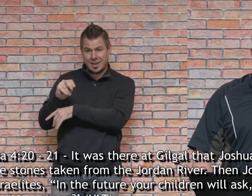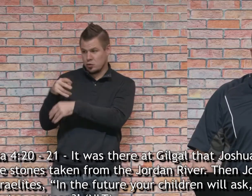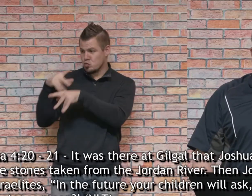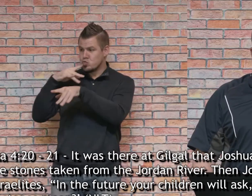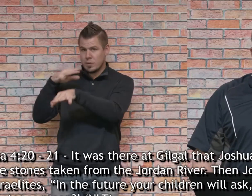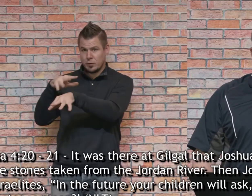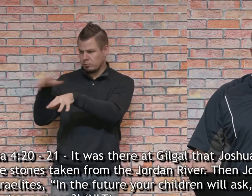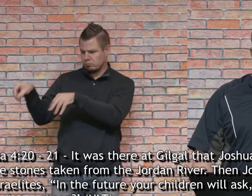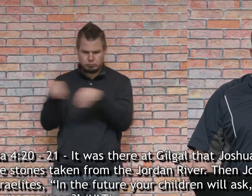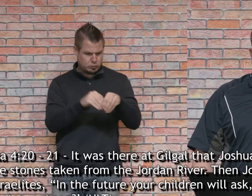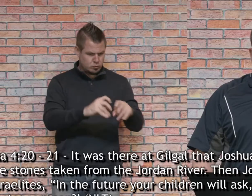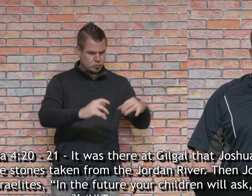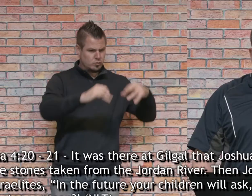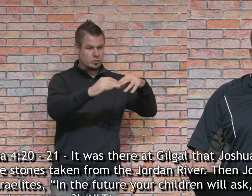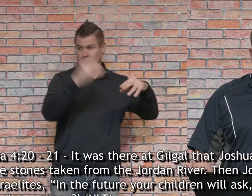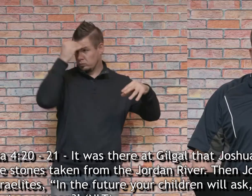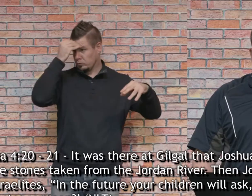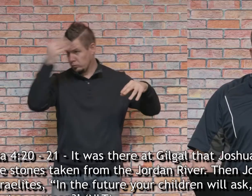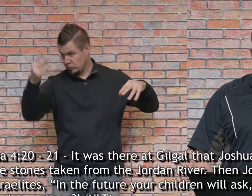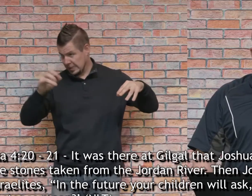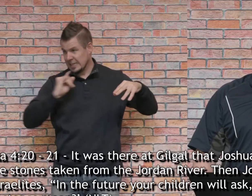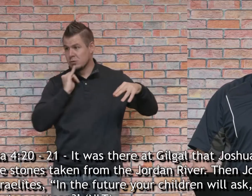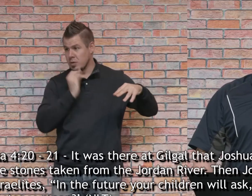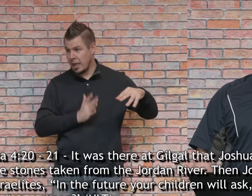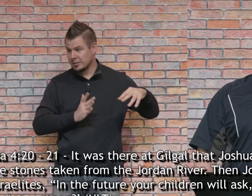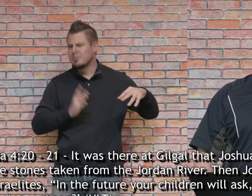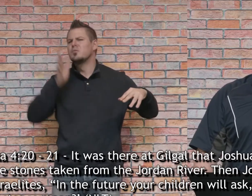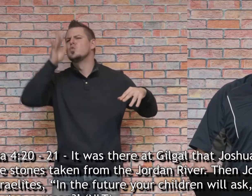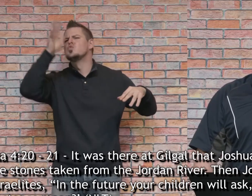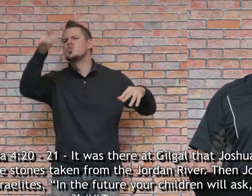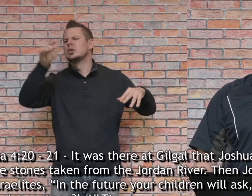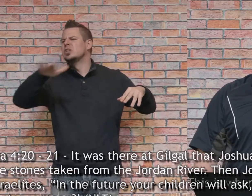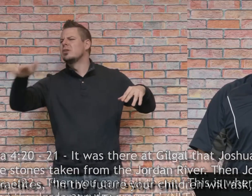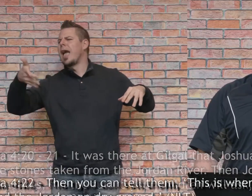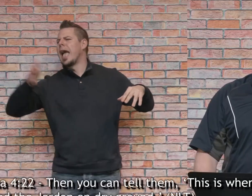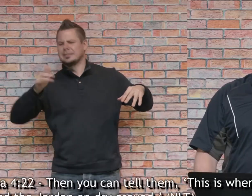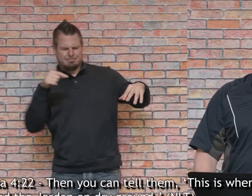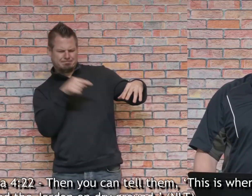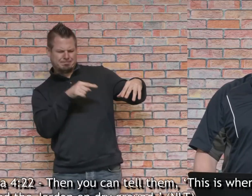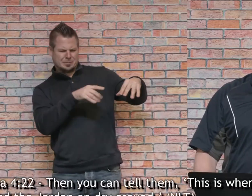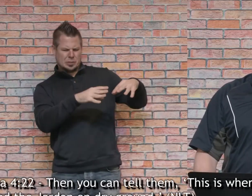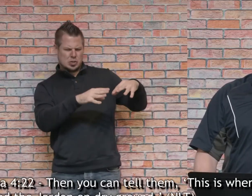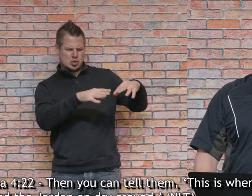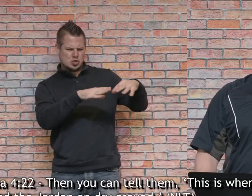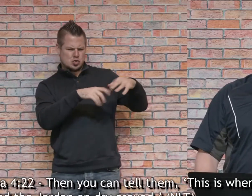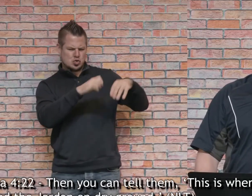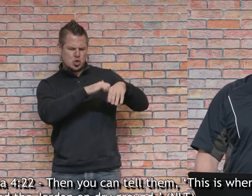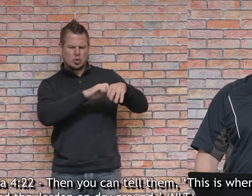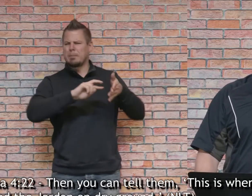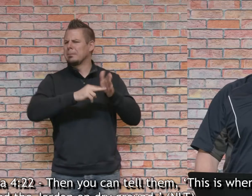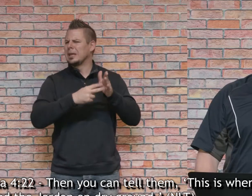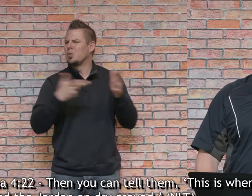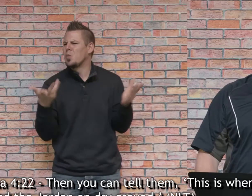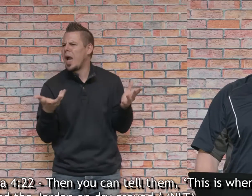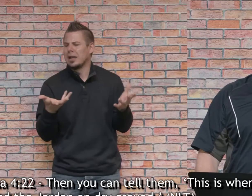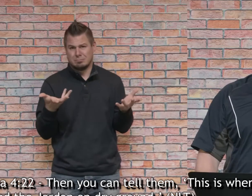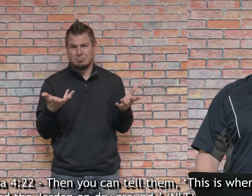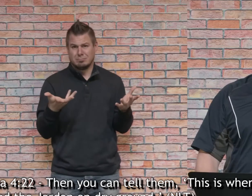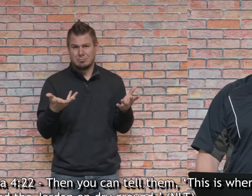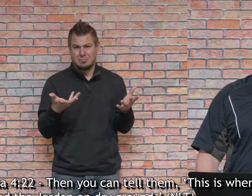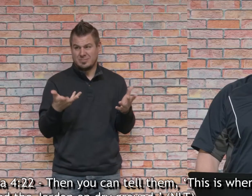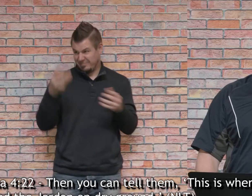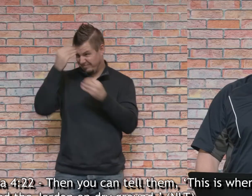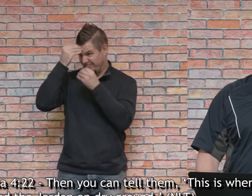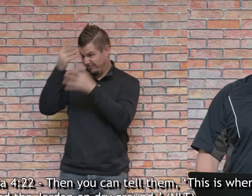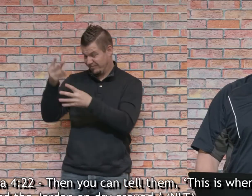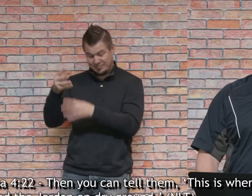in the future, your children will ask, what do these stones mean? Then you can tell them, this is where the Israelites